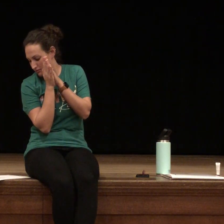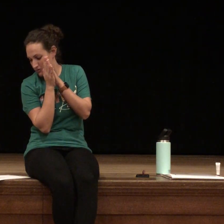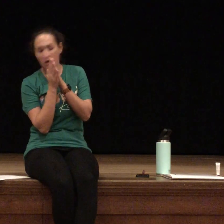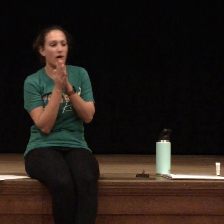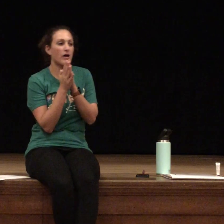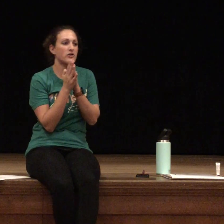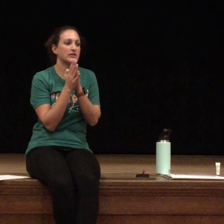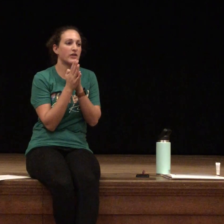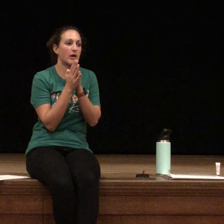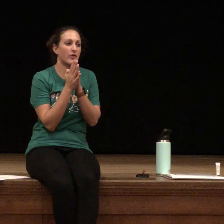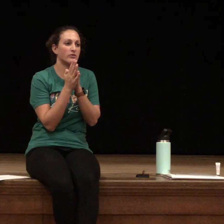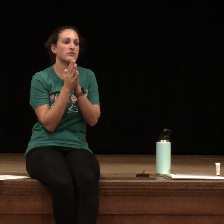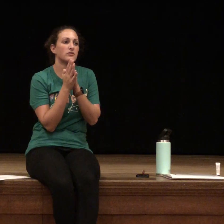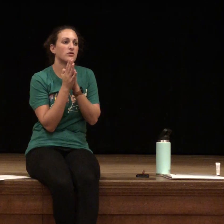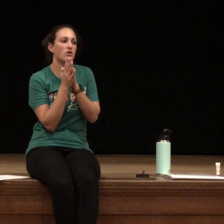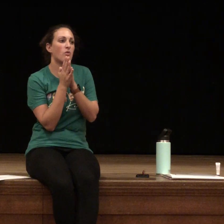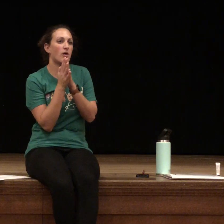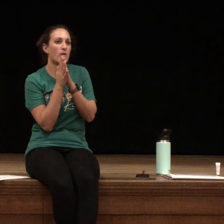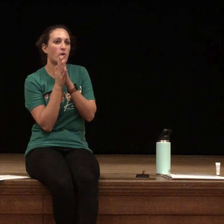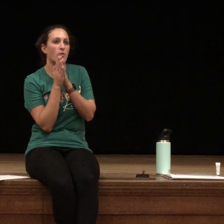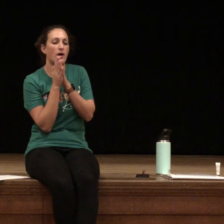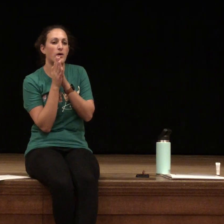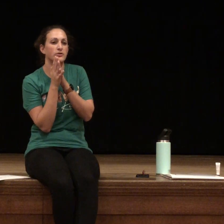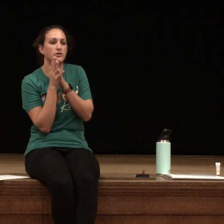So how do you guys feel about those? Who, what, when, where, why, which?